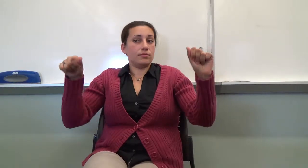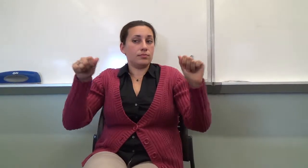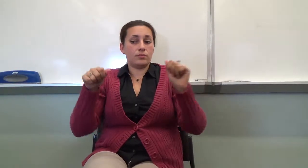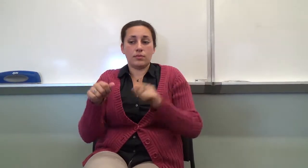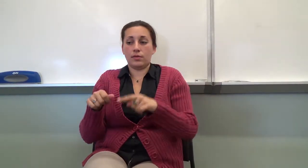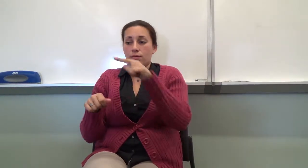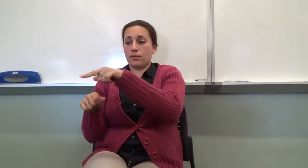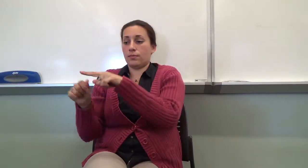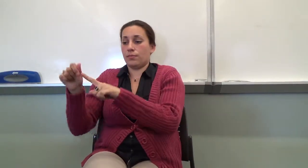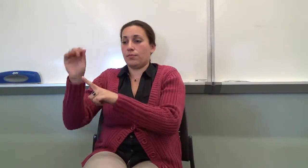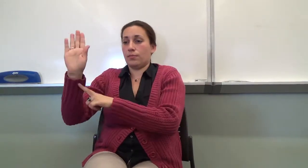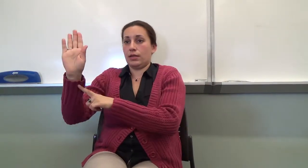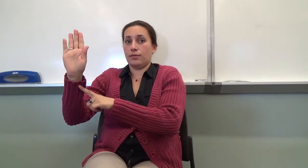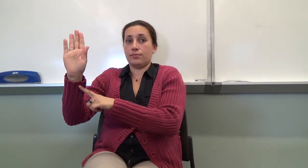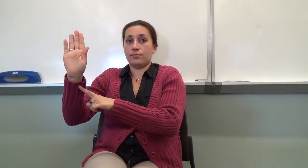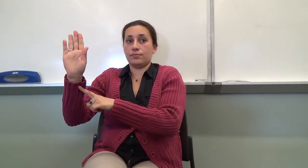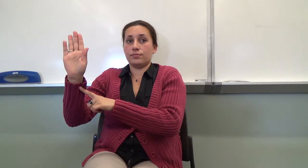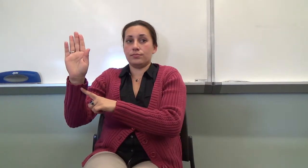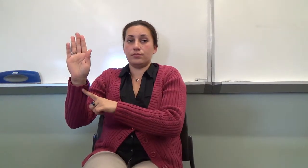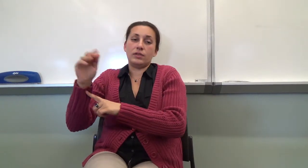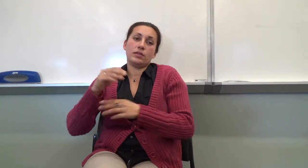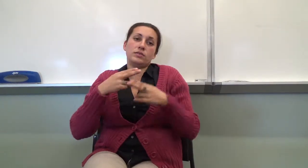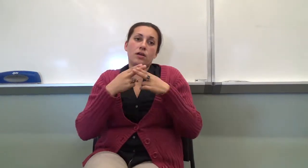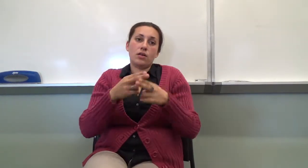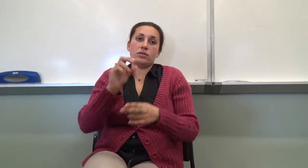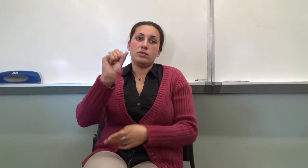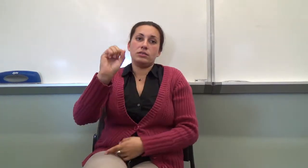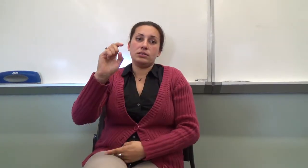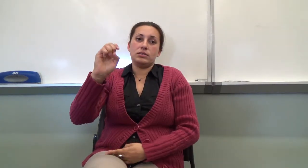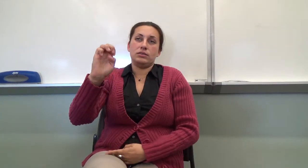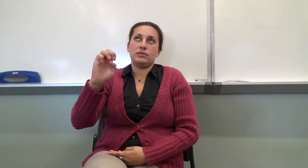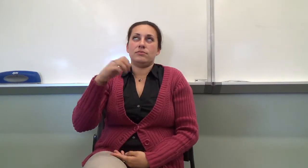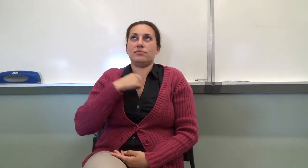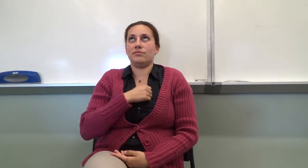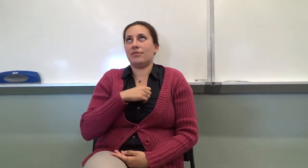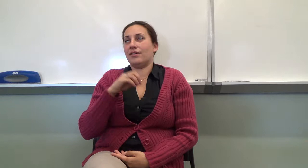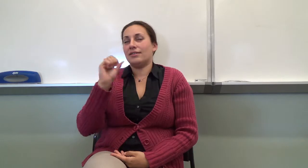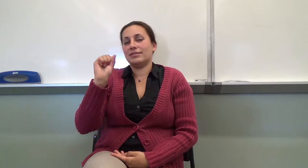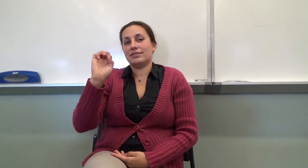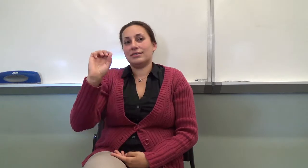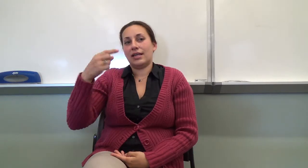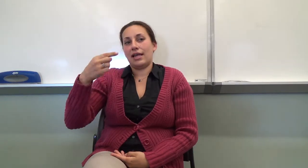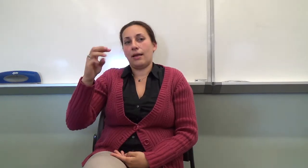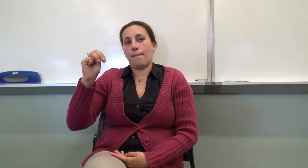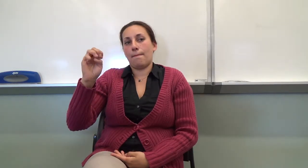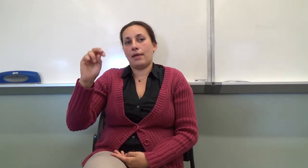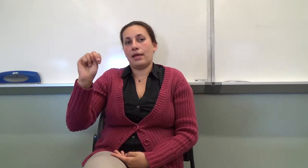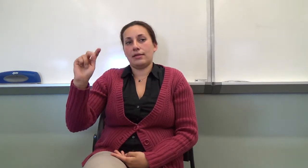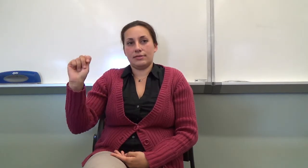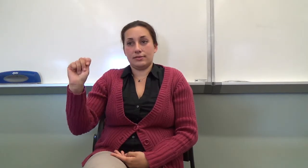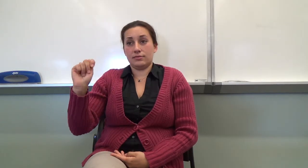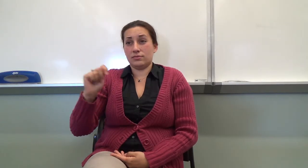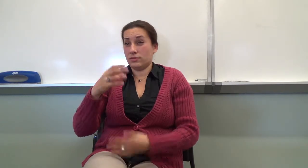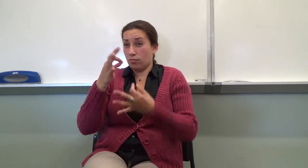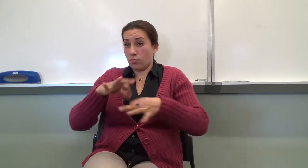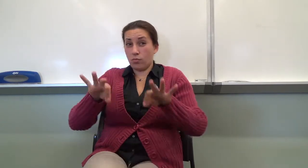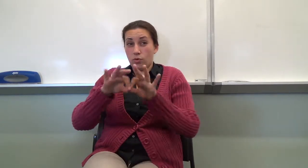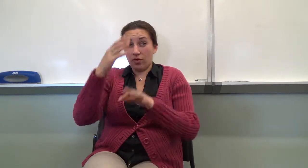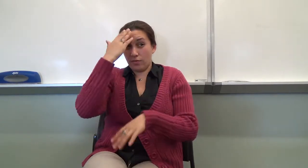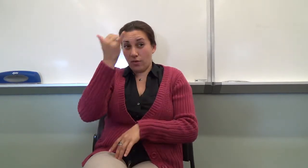and that's the segment of a line. Why is that important? Because you're going to be looking at geometrical shapes, and they're all made of line